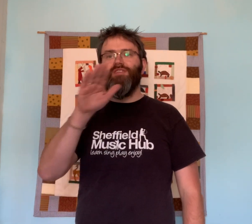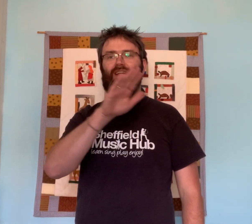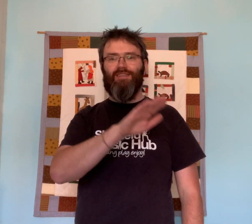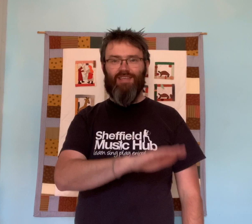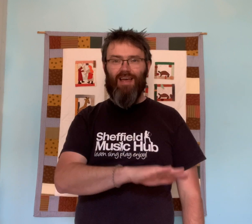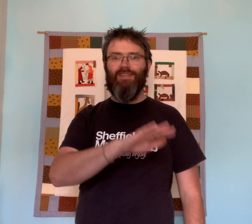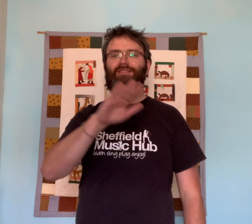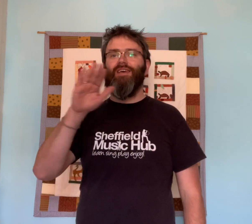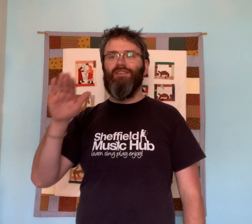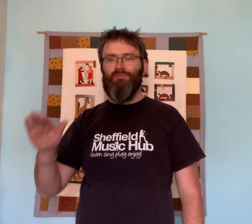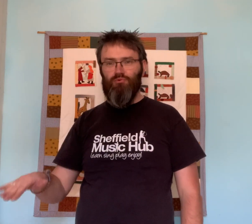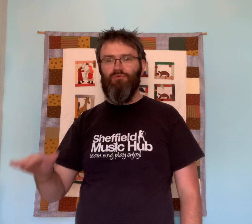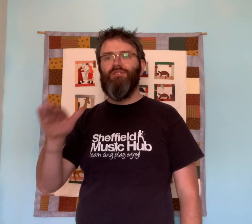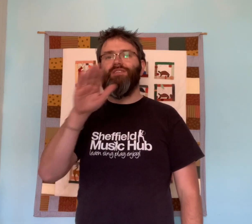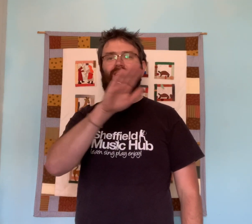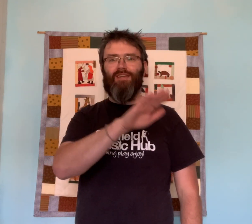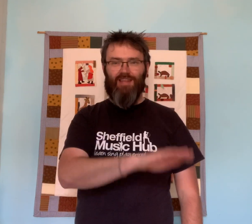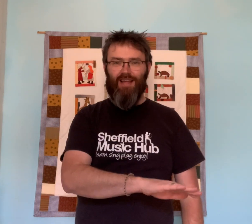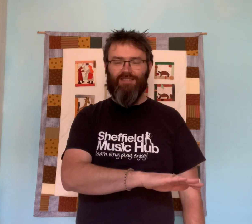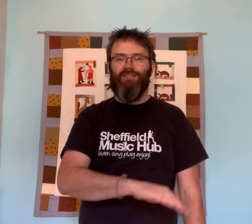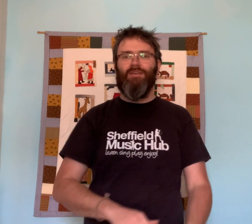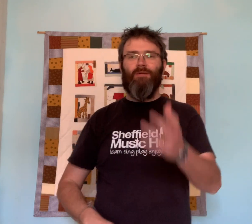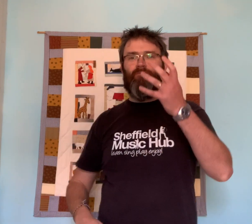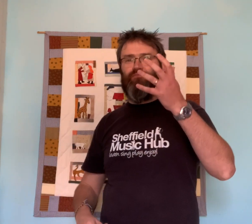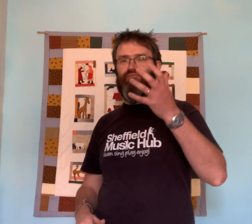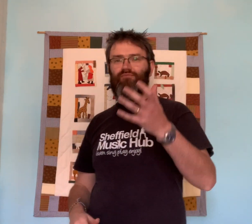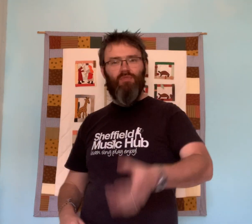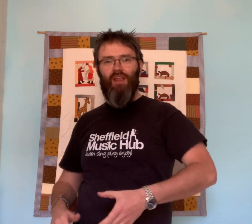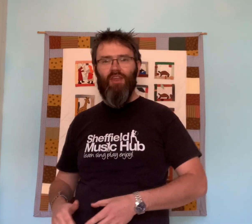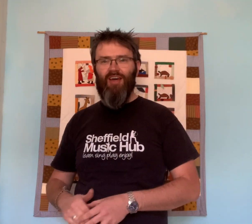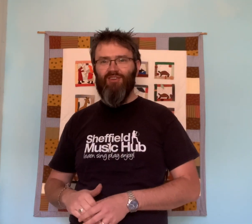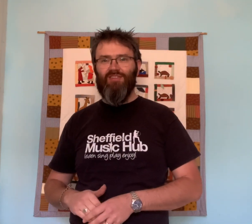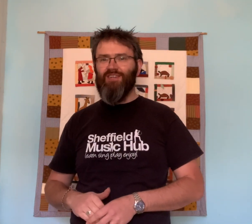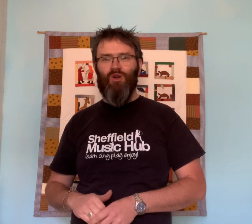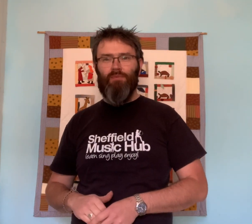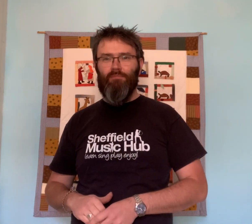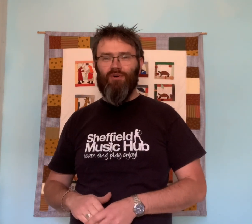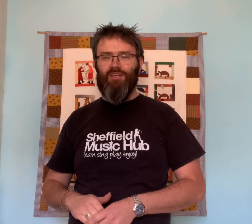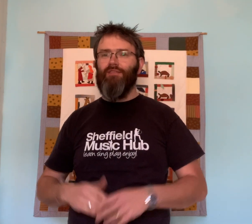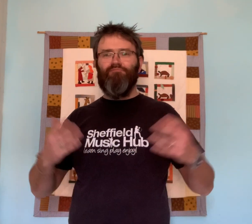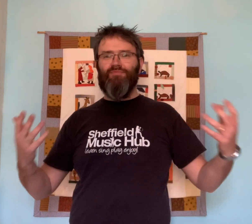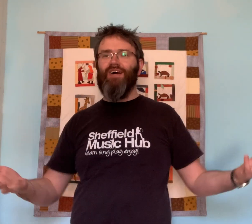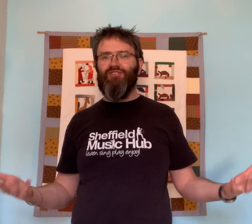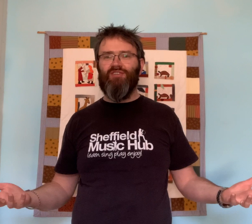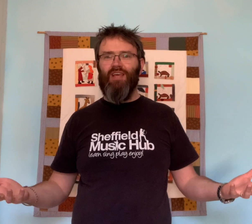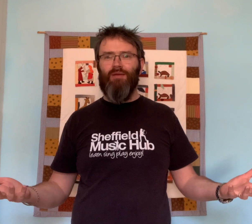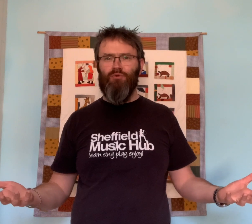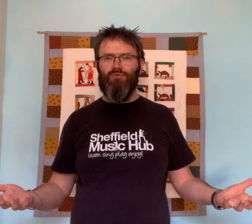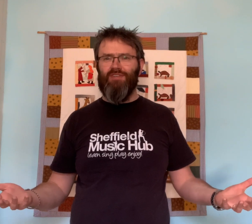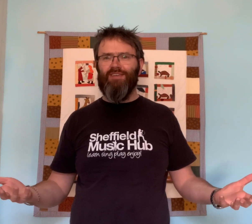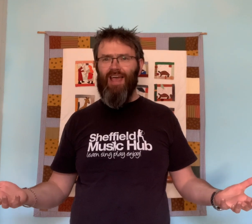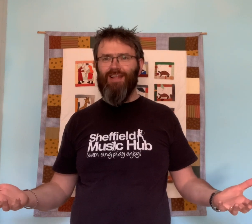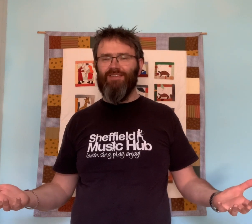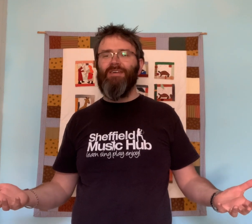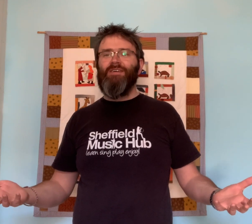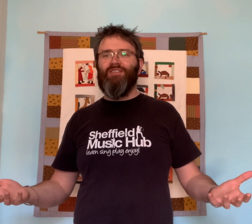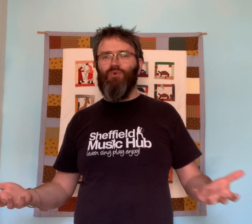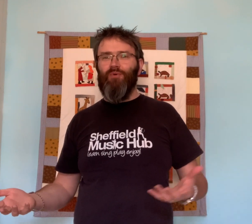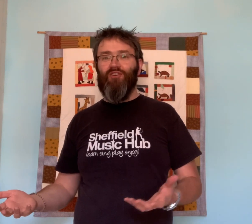and cats and boots and cats. Now that's not beatboxing. That's just saying boots and cats. So what we've got to do